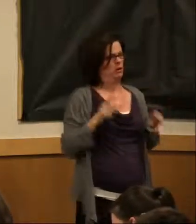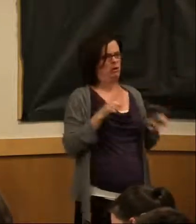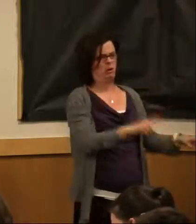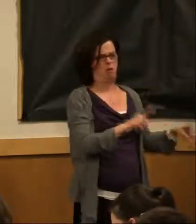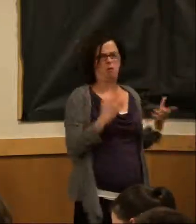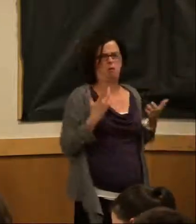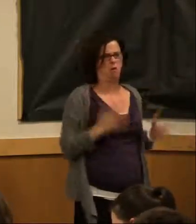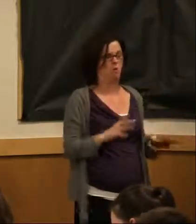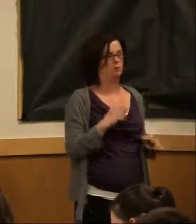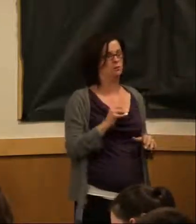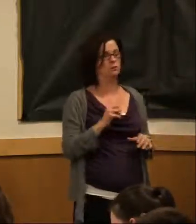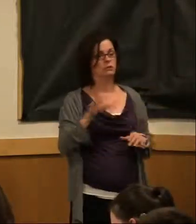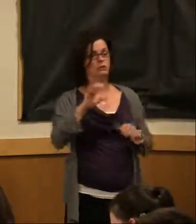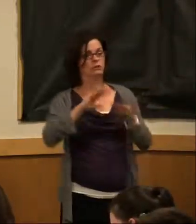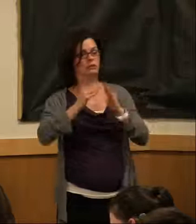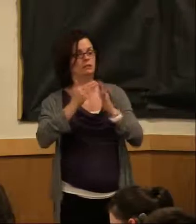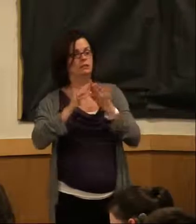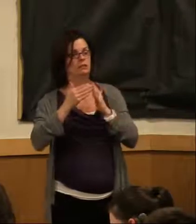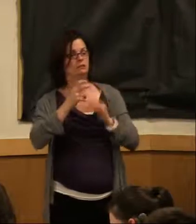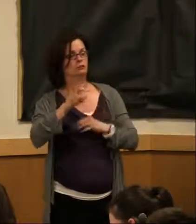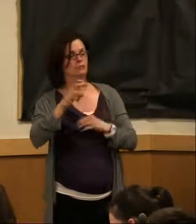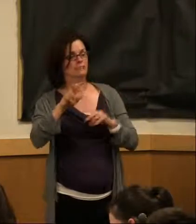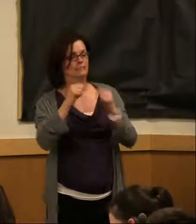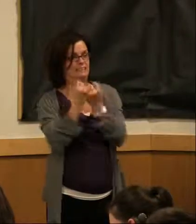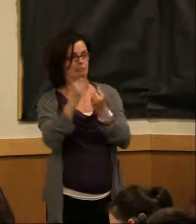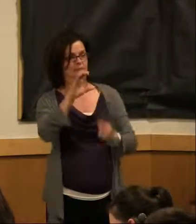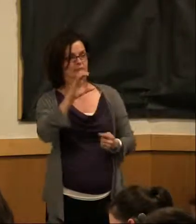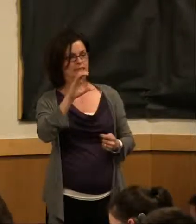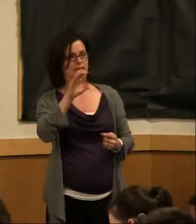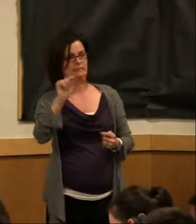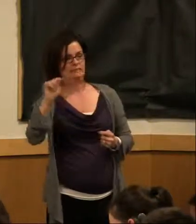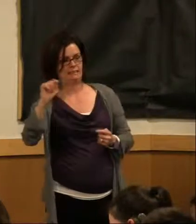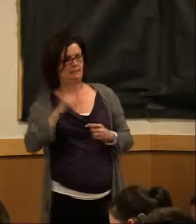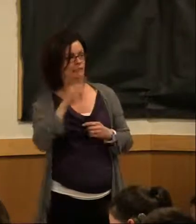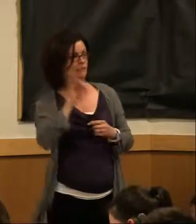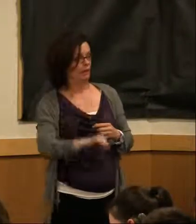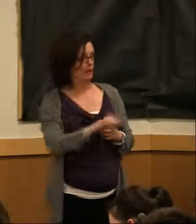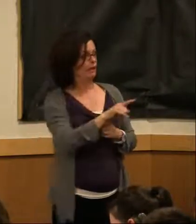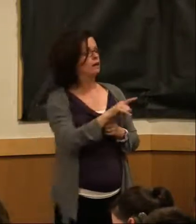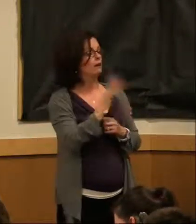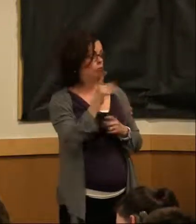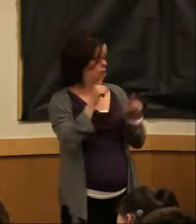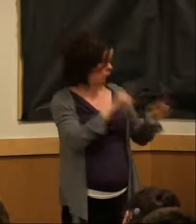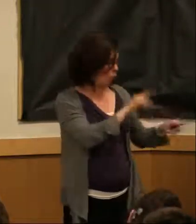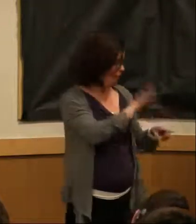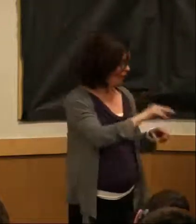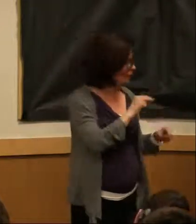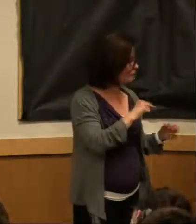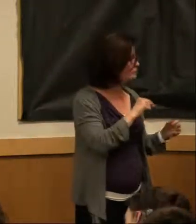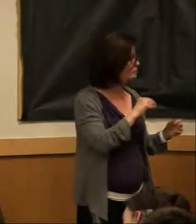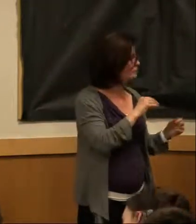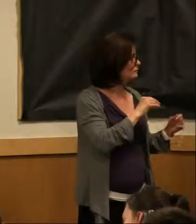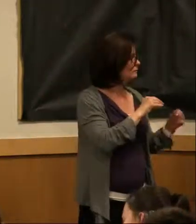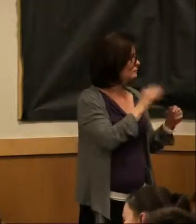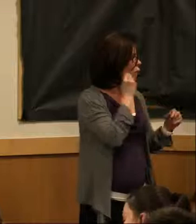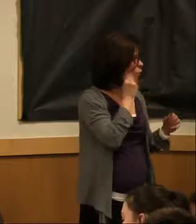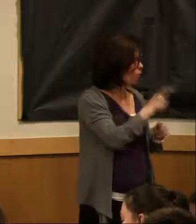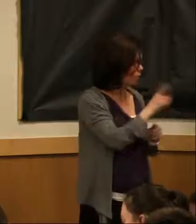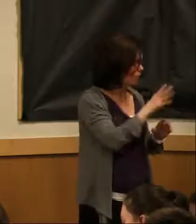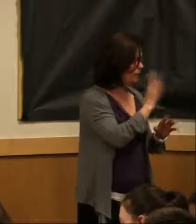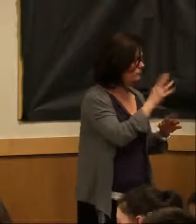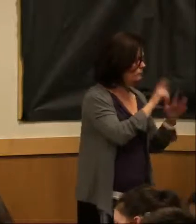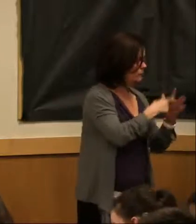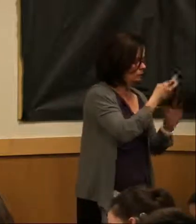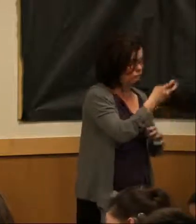We send our CTS, our community transition team in. They start transitioning them into home. We will use their Medicare